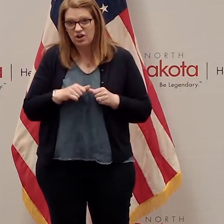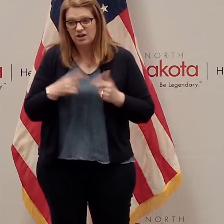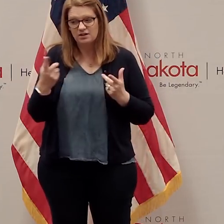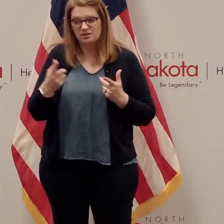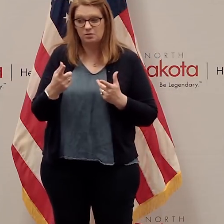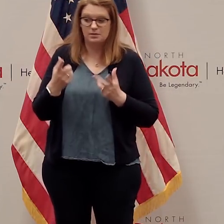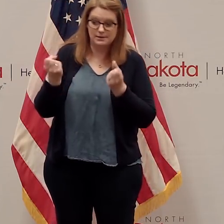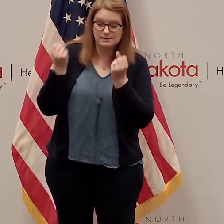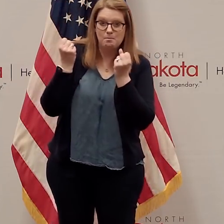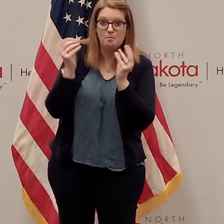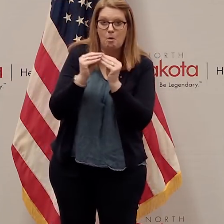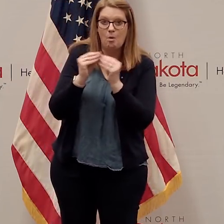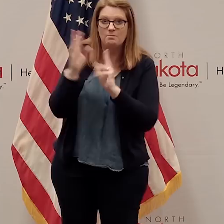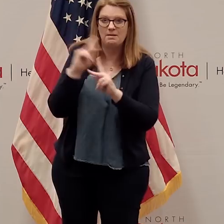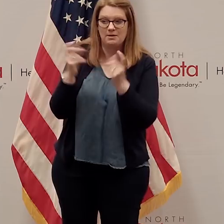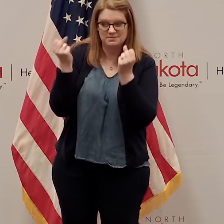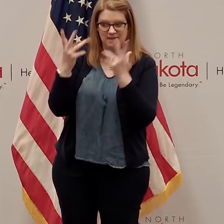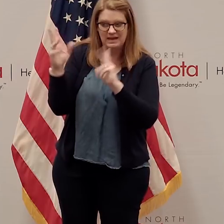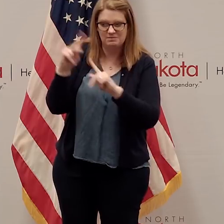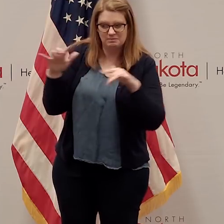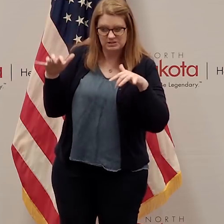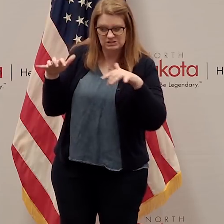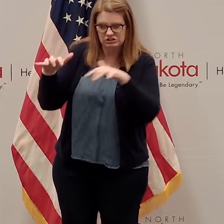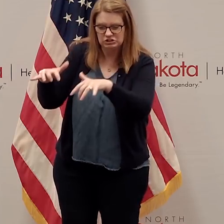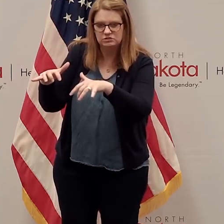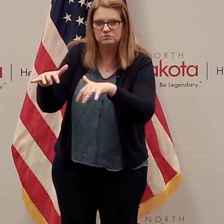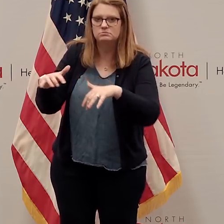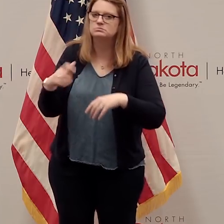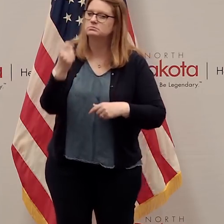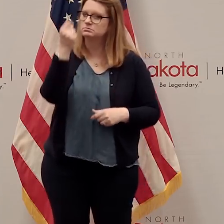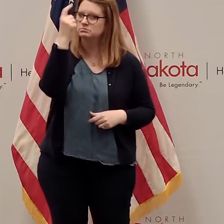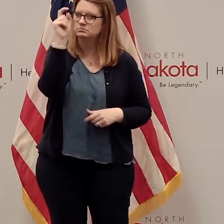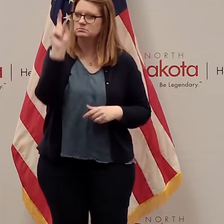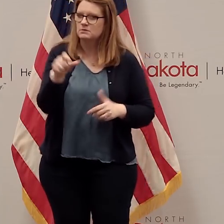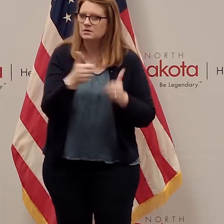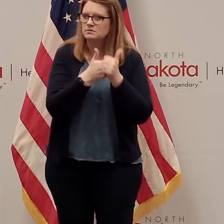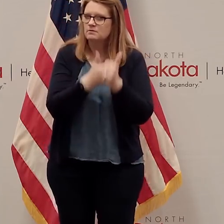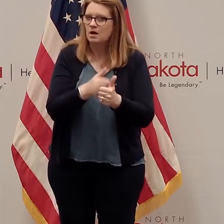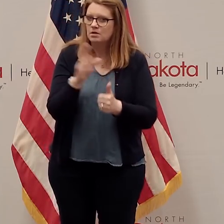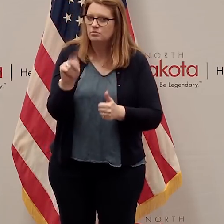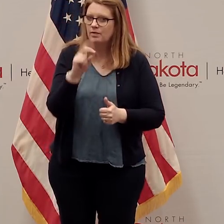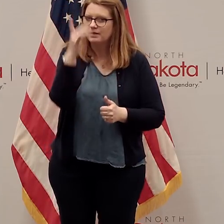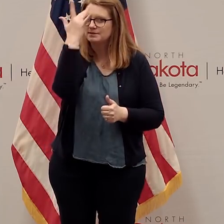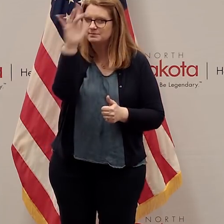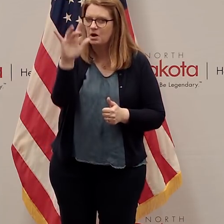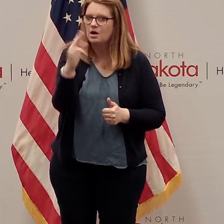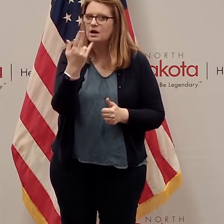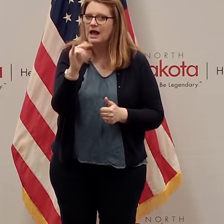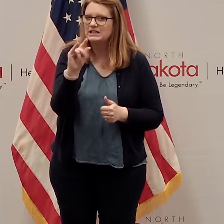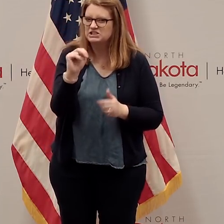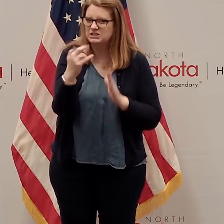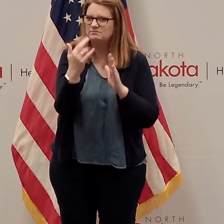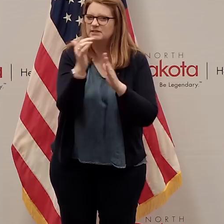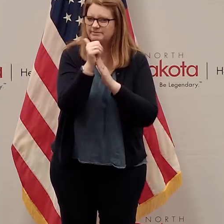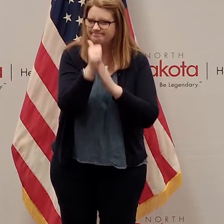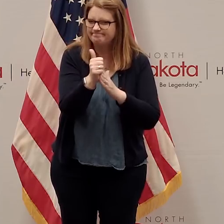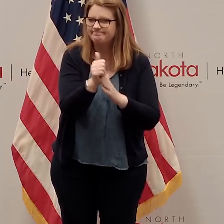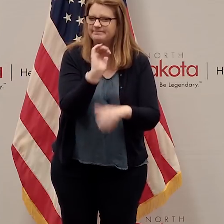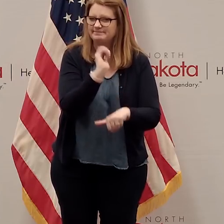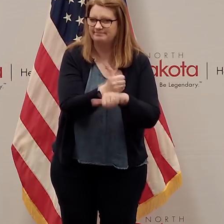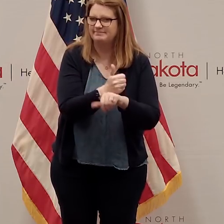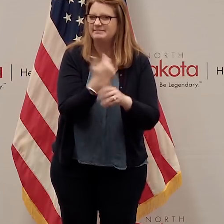population density, always good for sure to be practicing the North Dakota Smart Hygiene protocols that we've